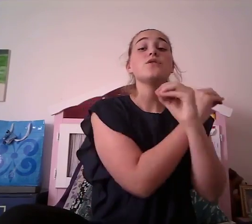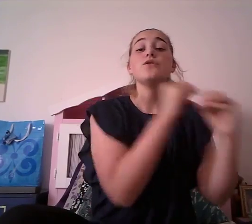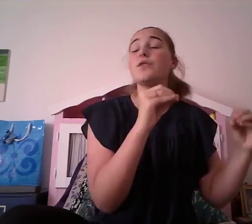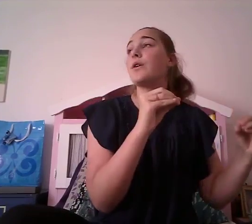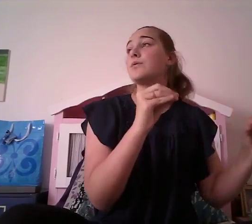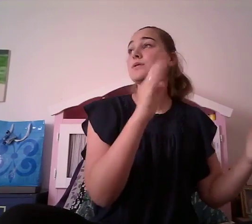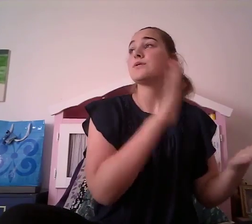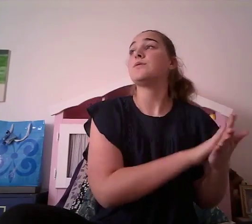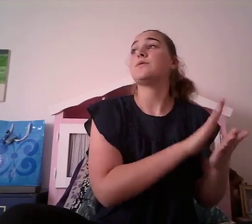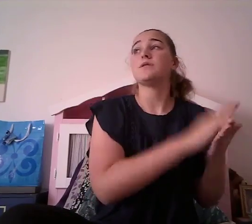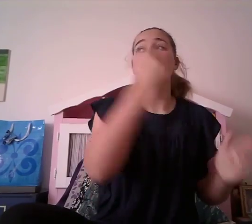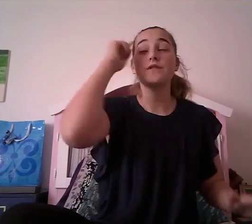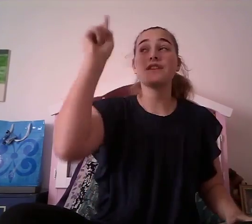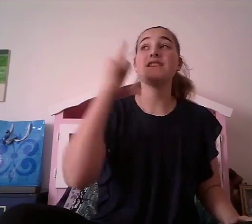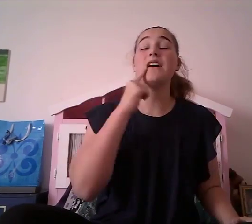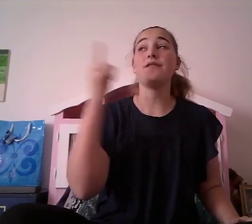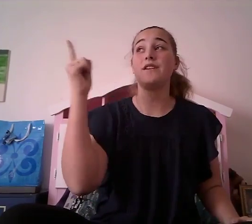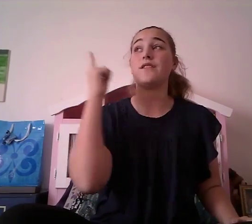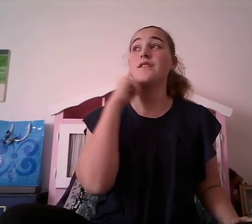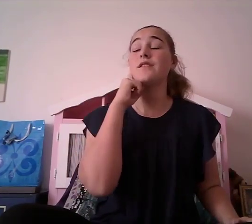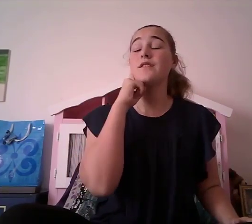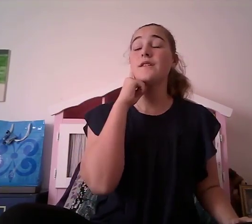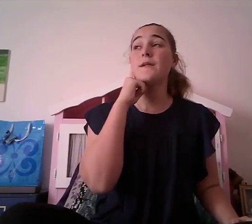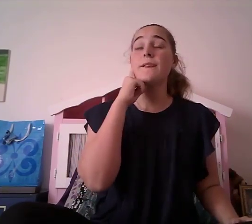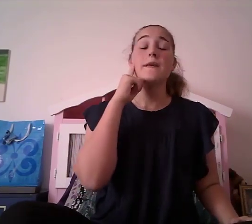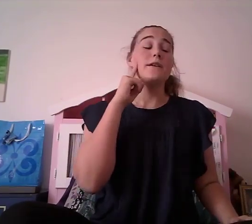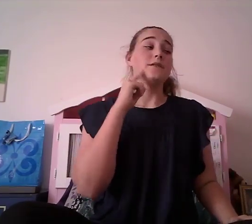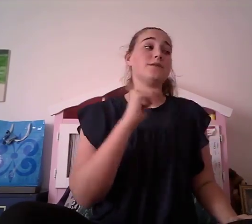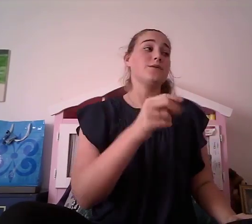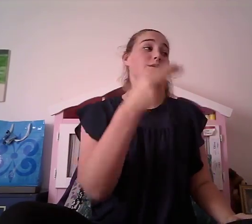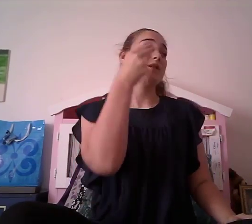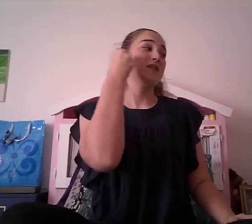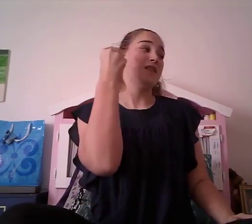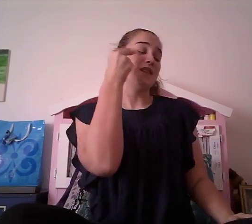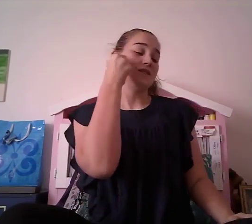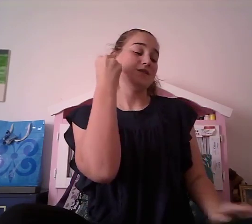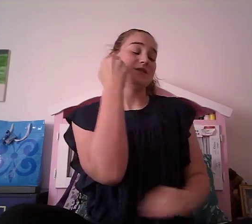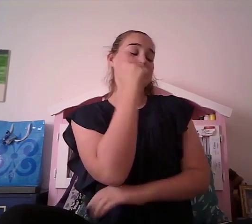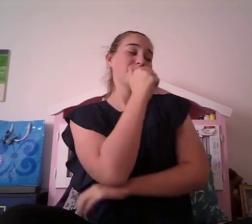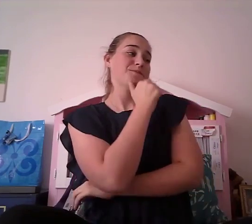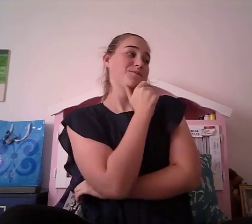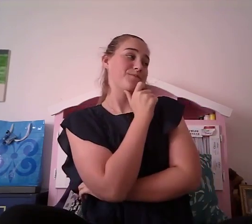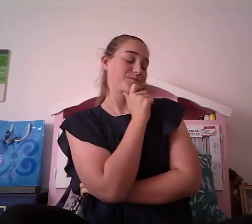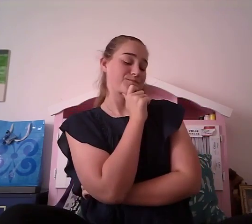are no schools for the deaf here. So Clark thinks, hmm.